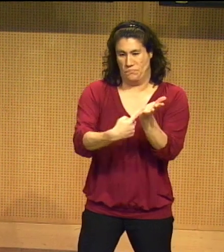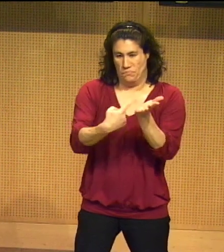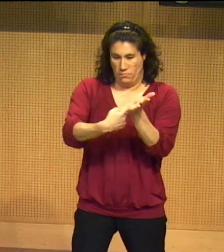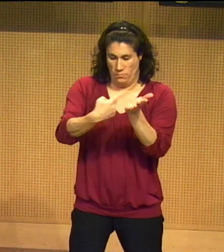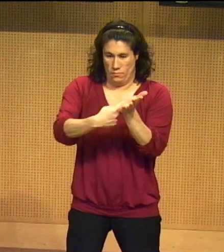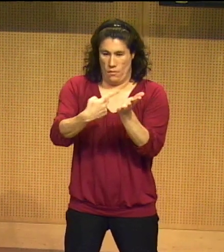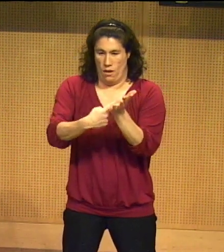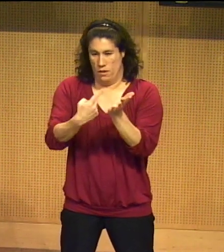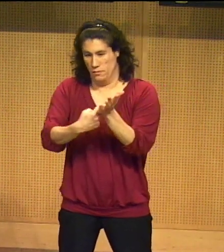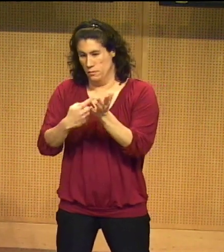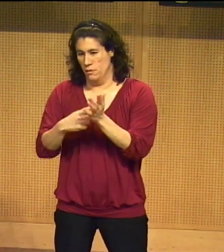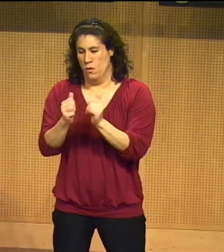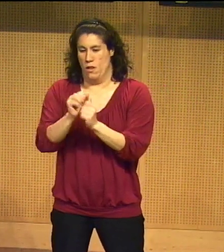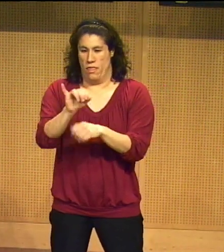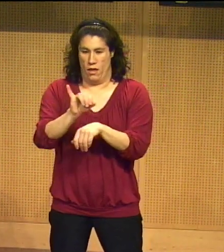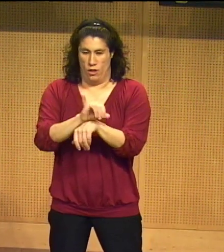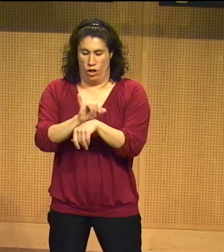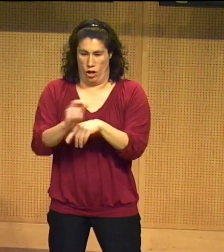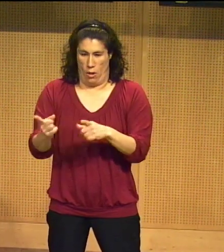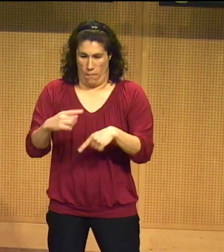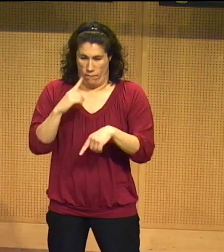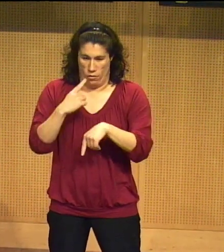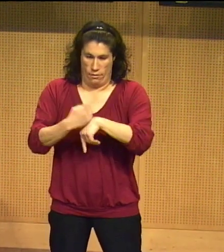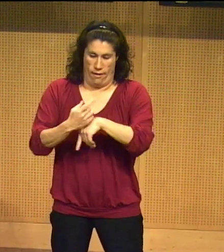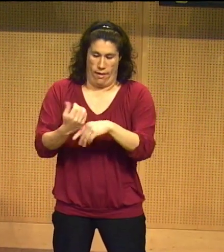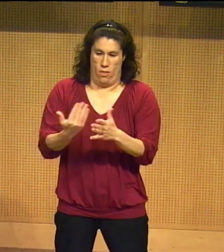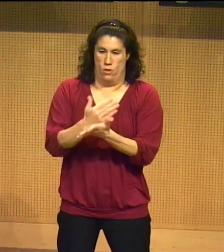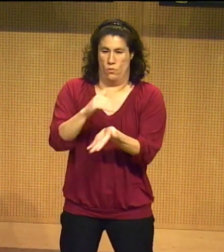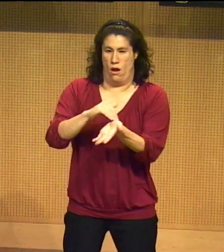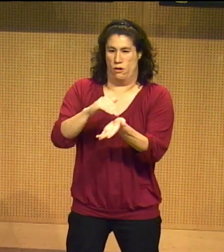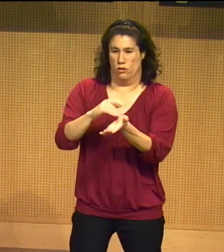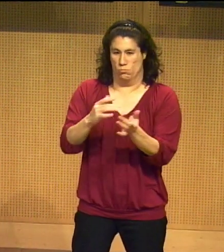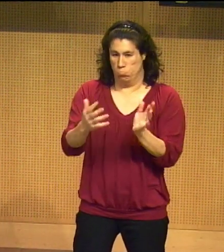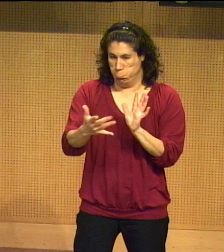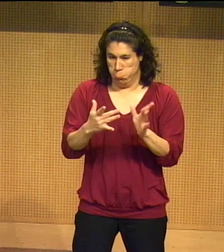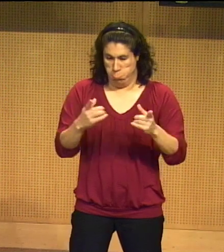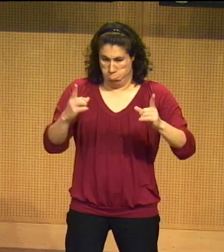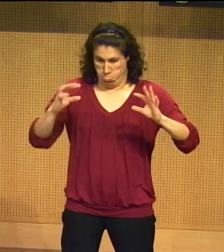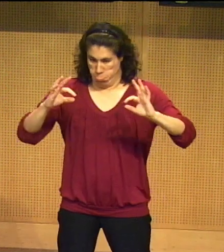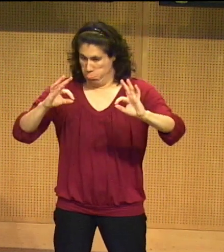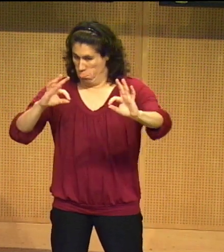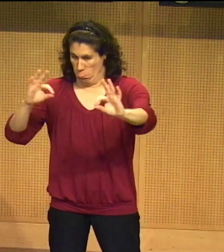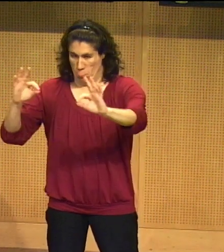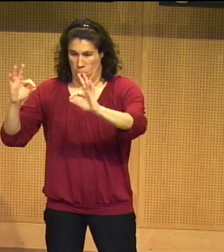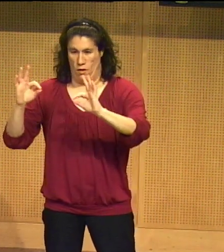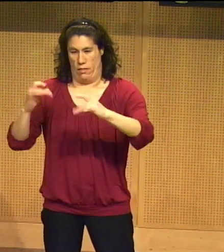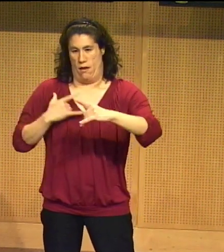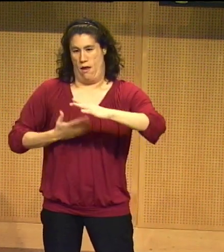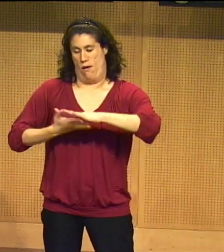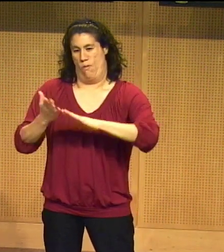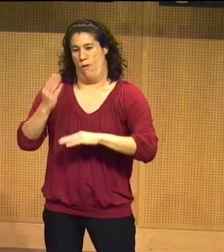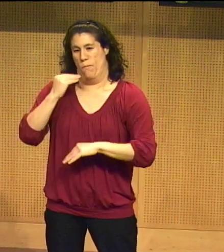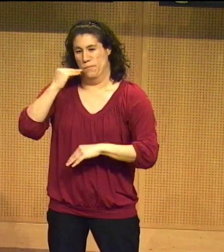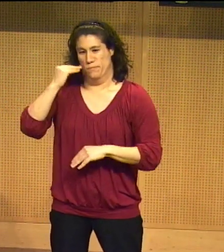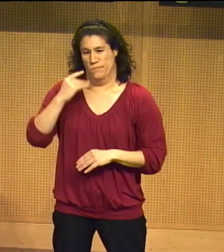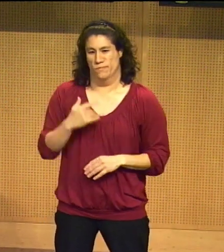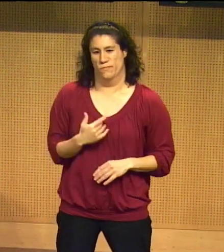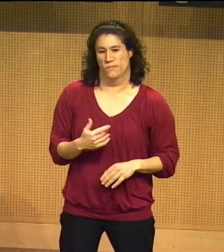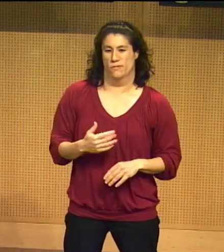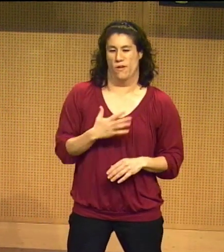they're going back to their regular vet. The interns will come in for the daytime, working with the daytime doctors. And then once all of that